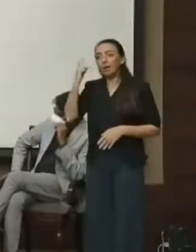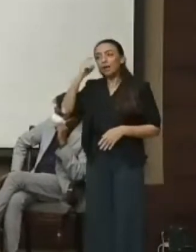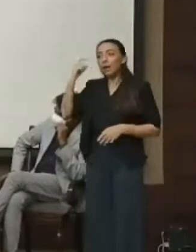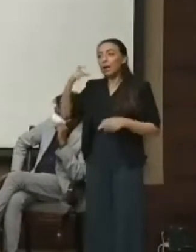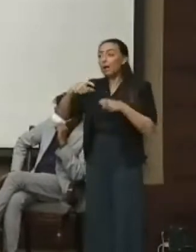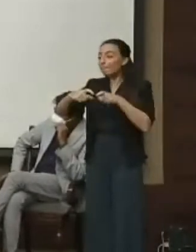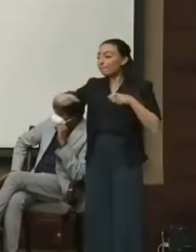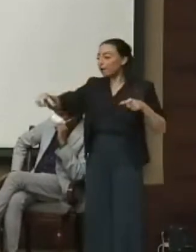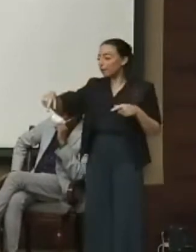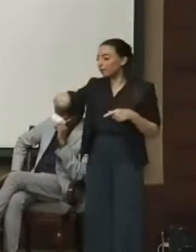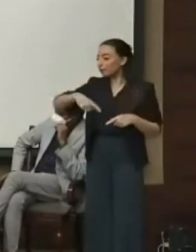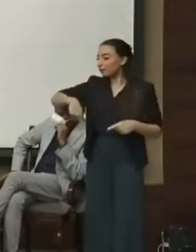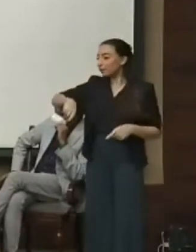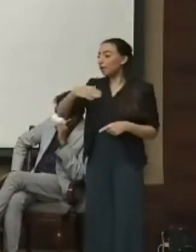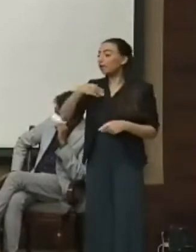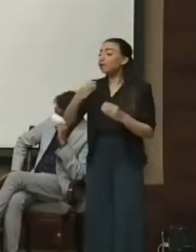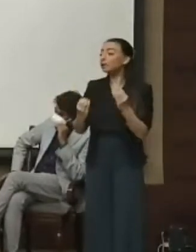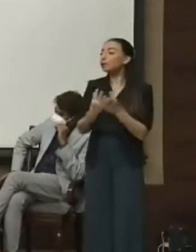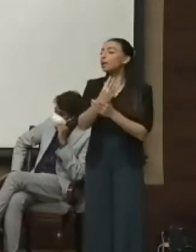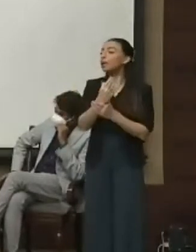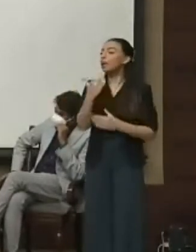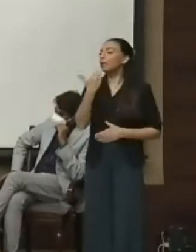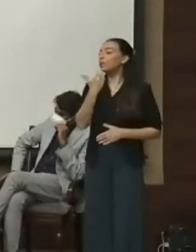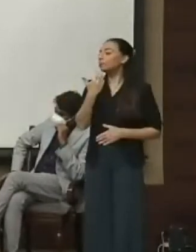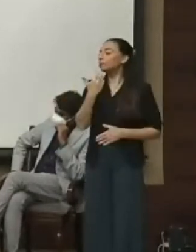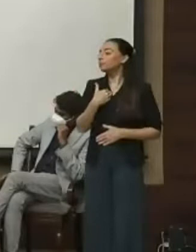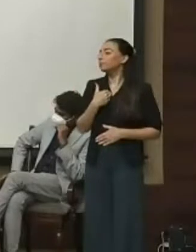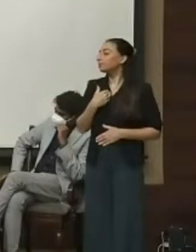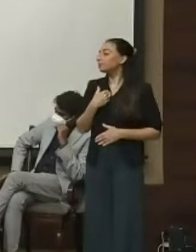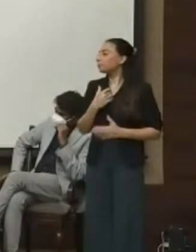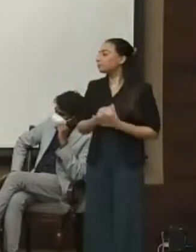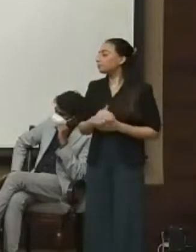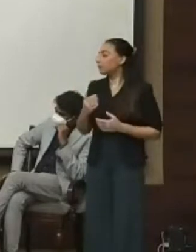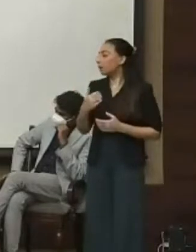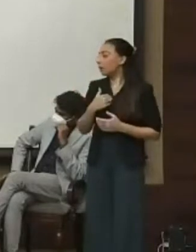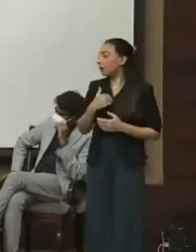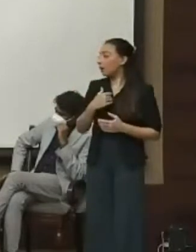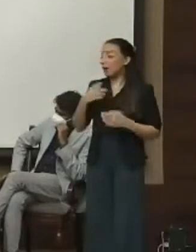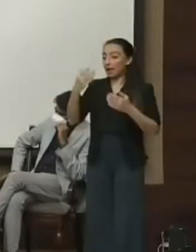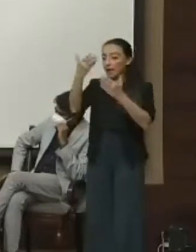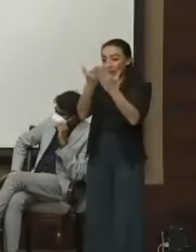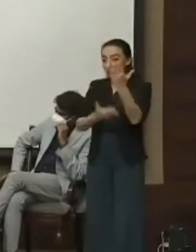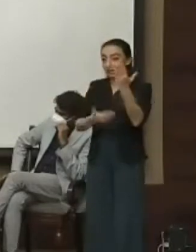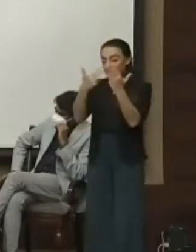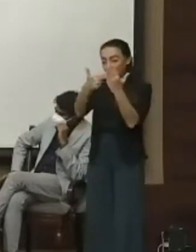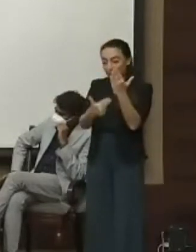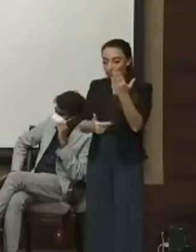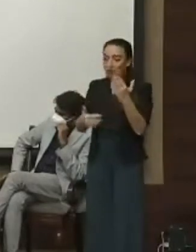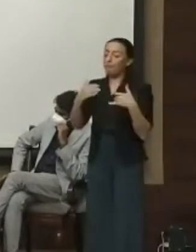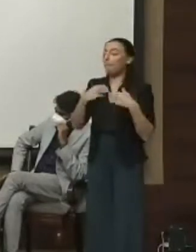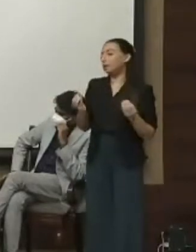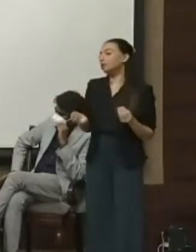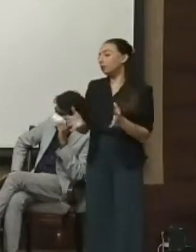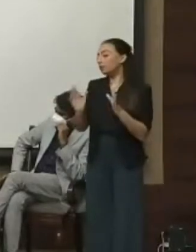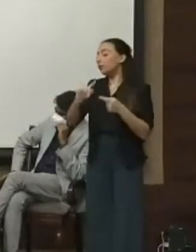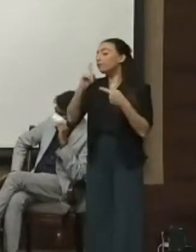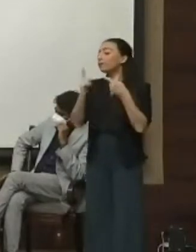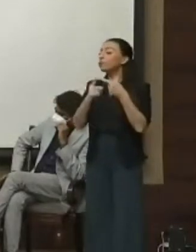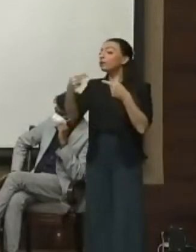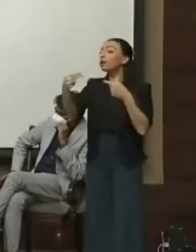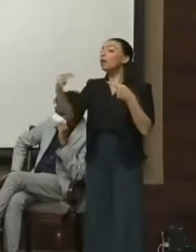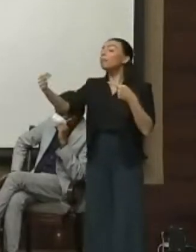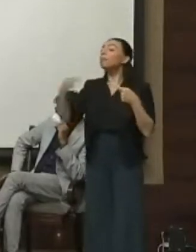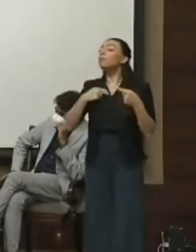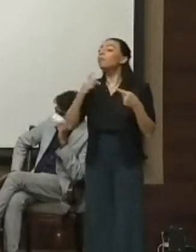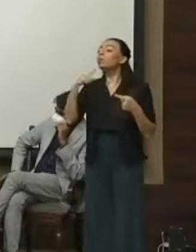panel starting with in the order that I was given the list of names, and the first name given to me